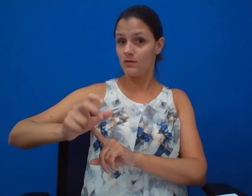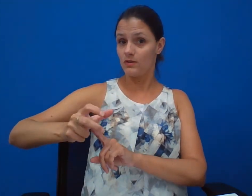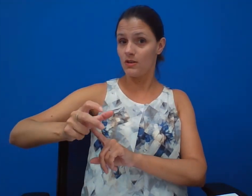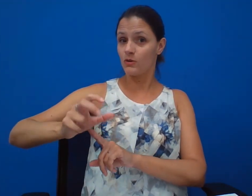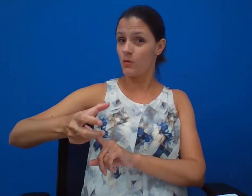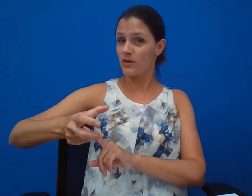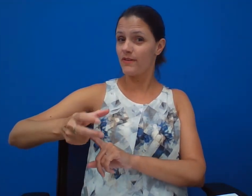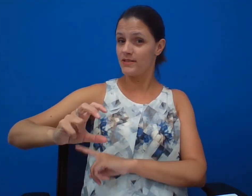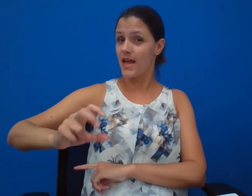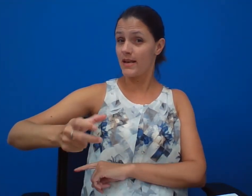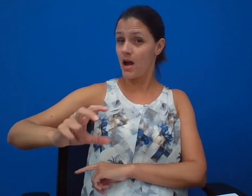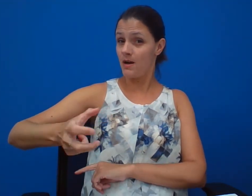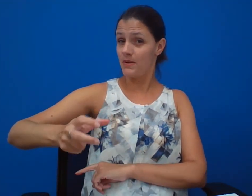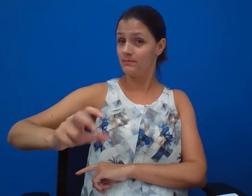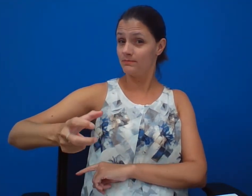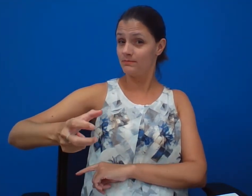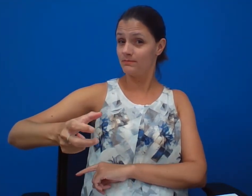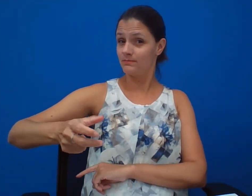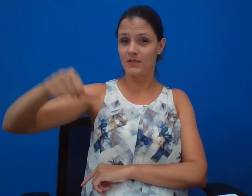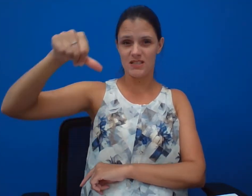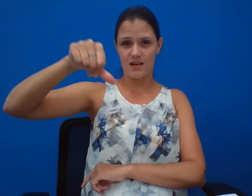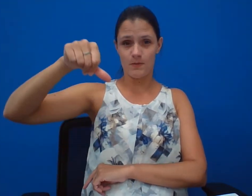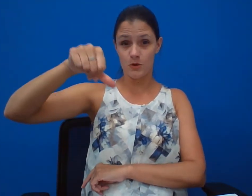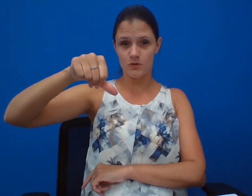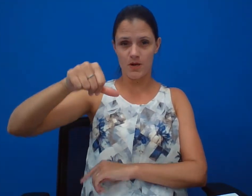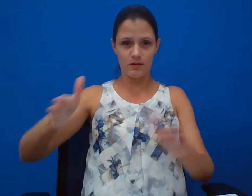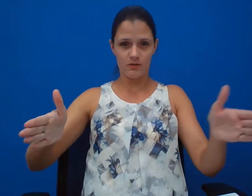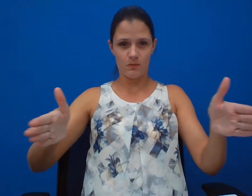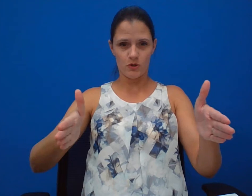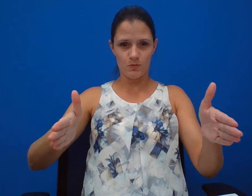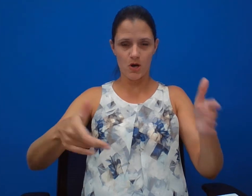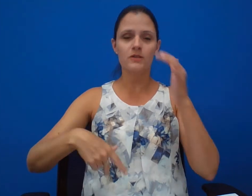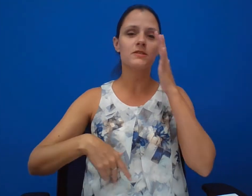the older water fountain had a knob instead of the push button or the push bars.